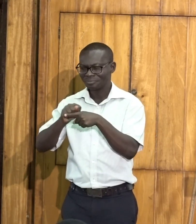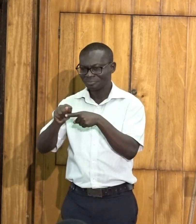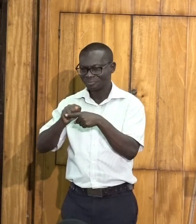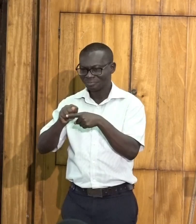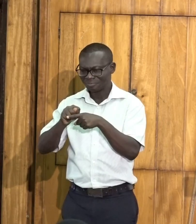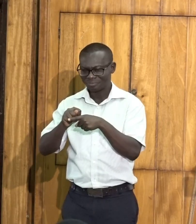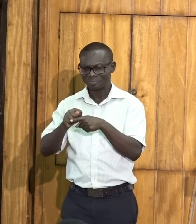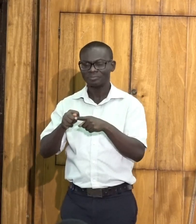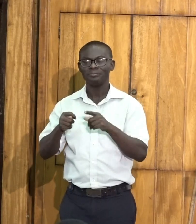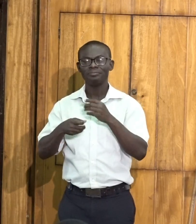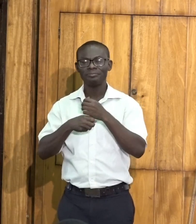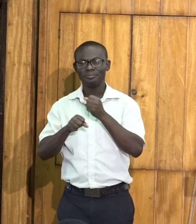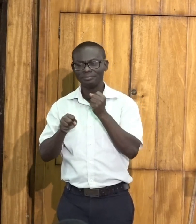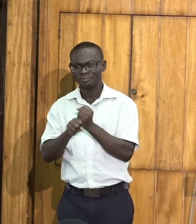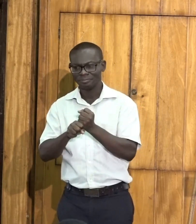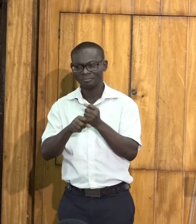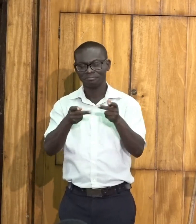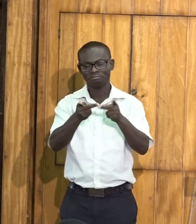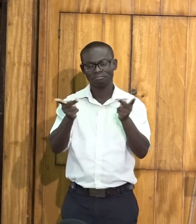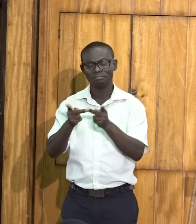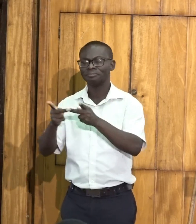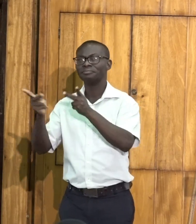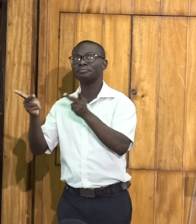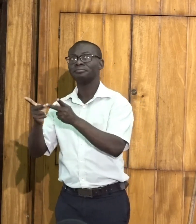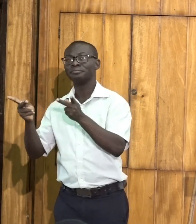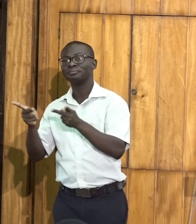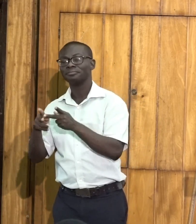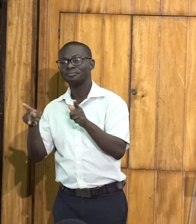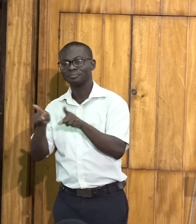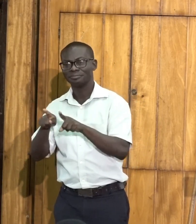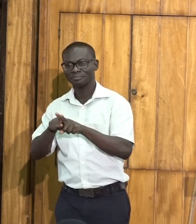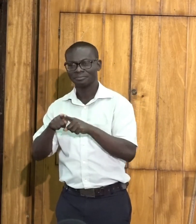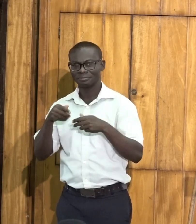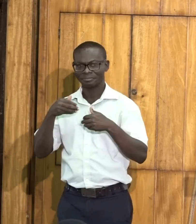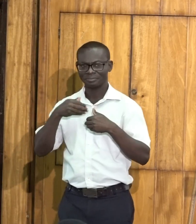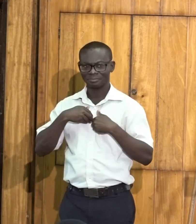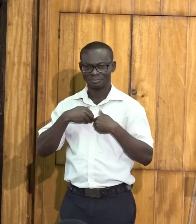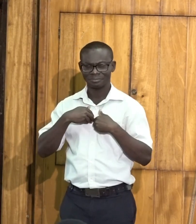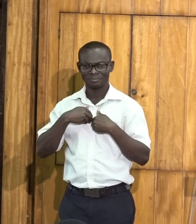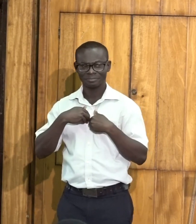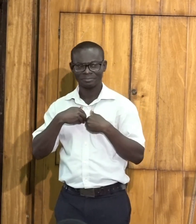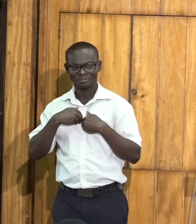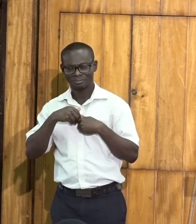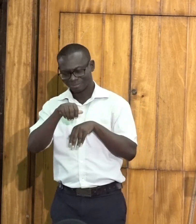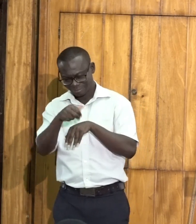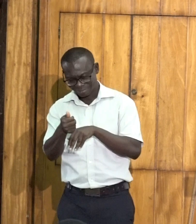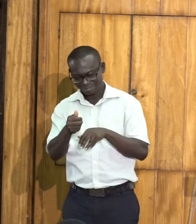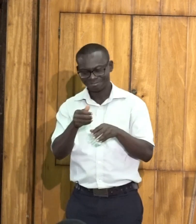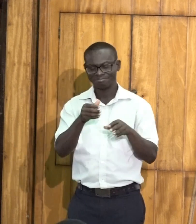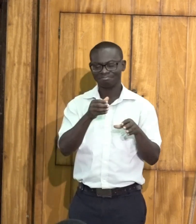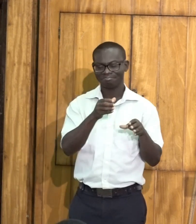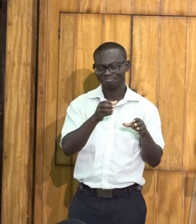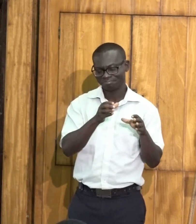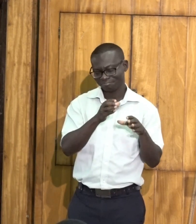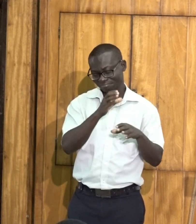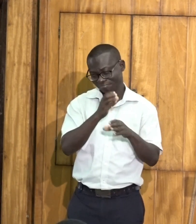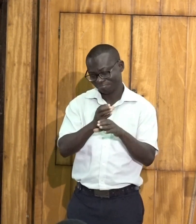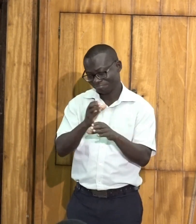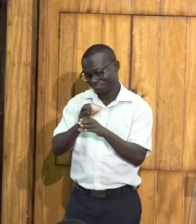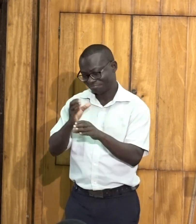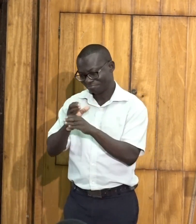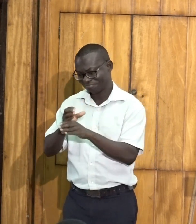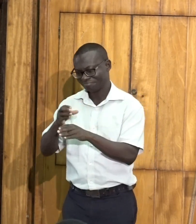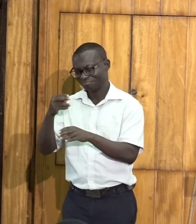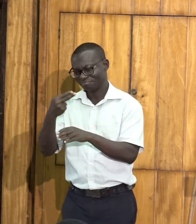standard varied from place to place. We also had a very centralized model of care with limited